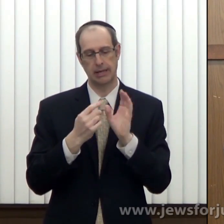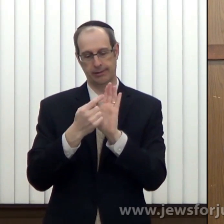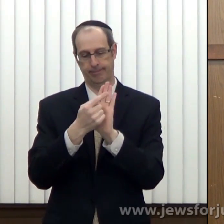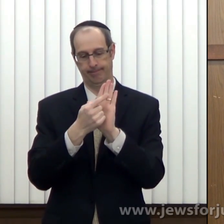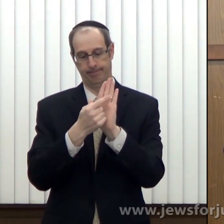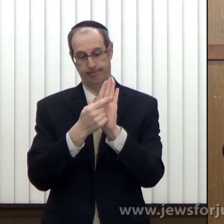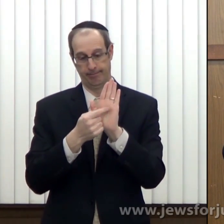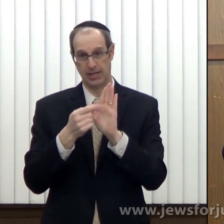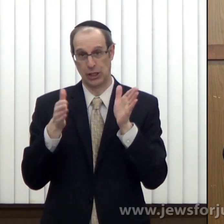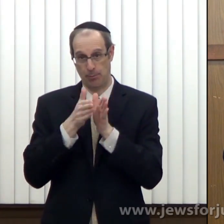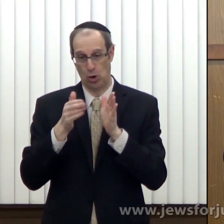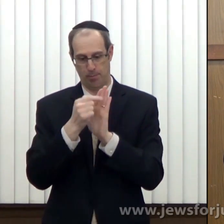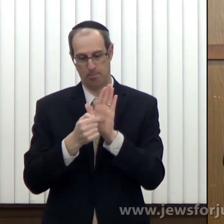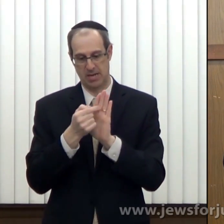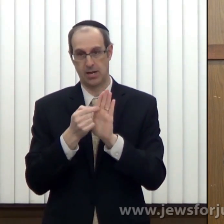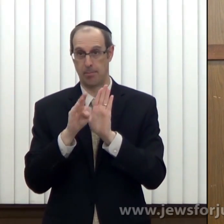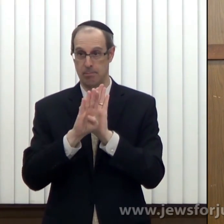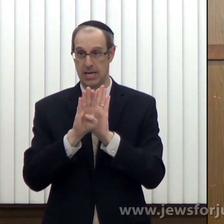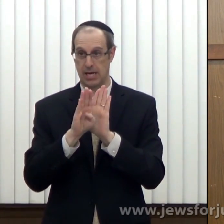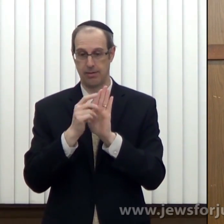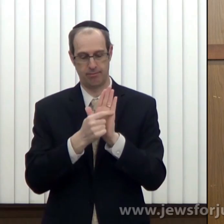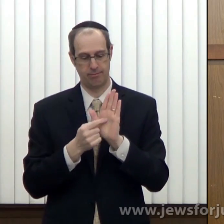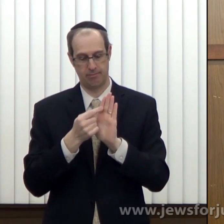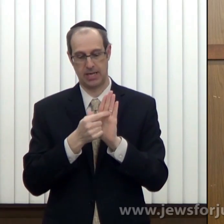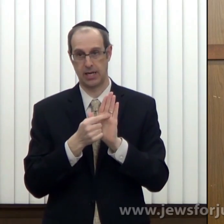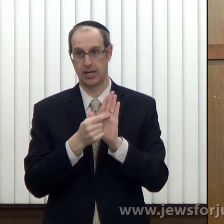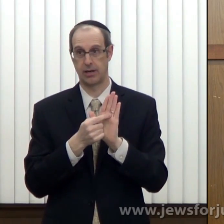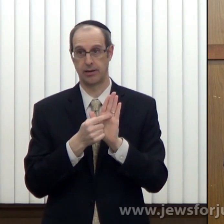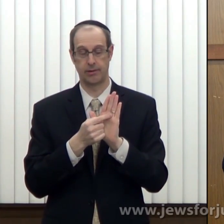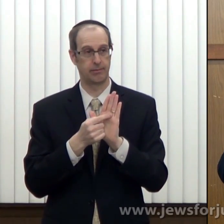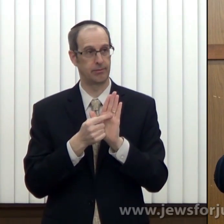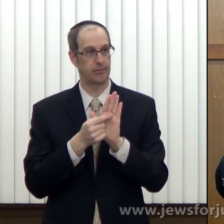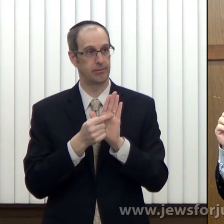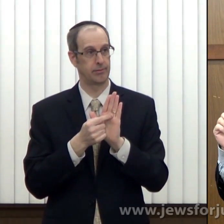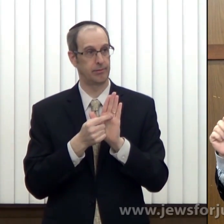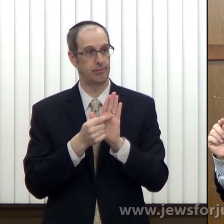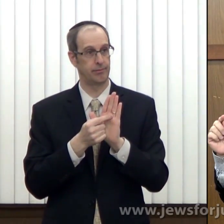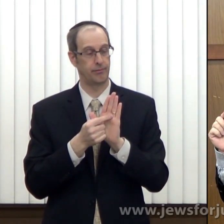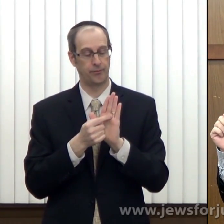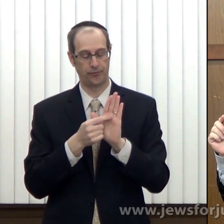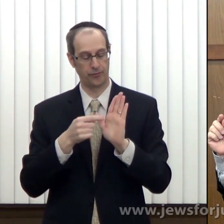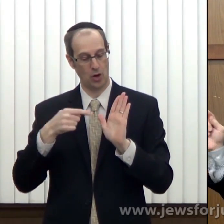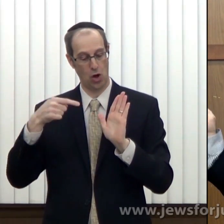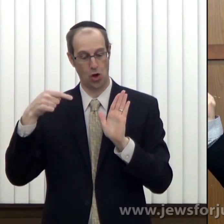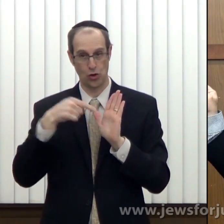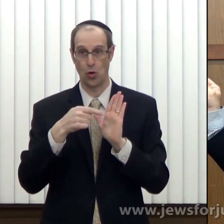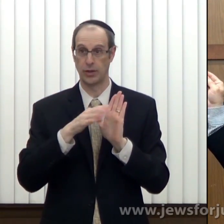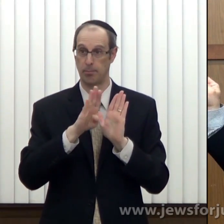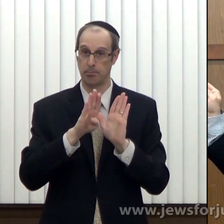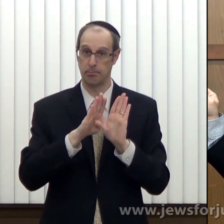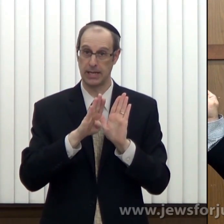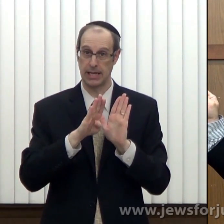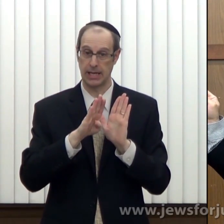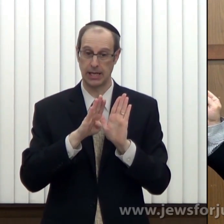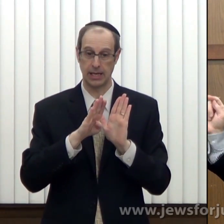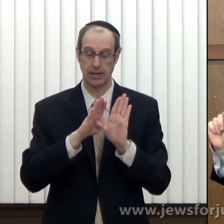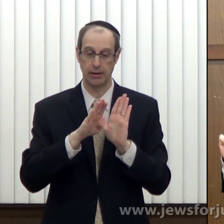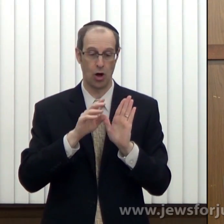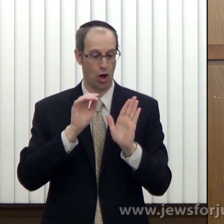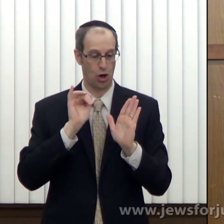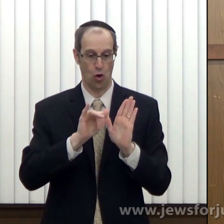call the B circle. And those passages in the B